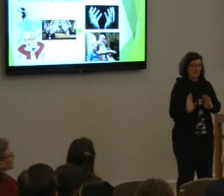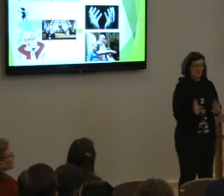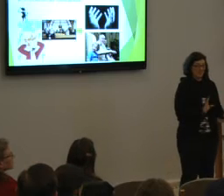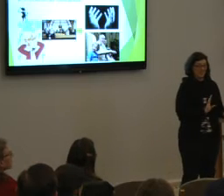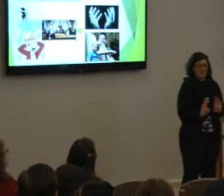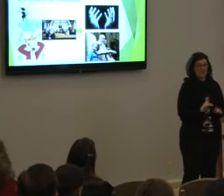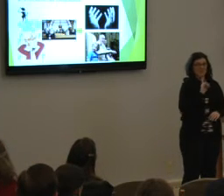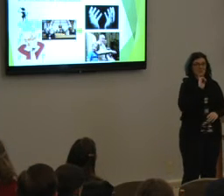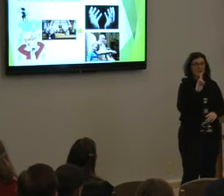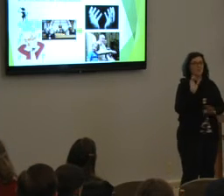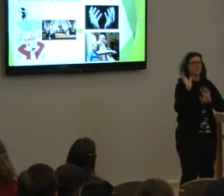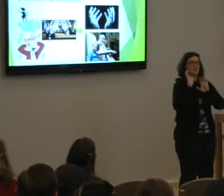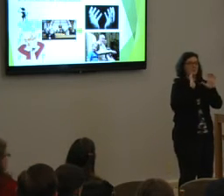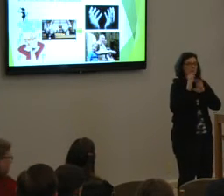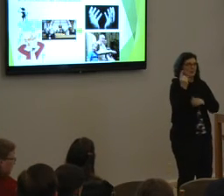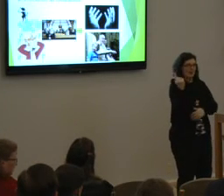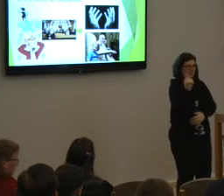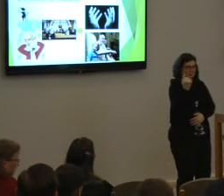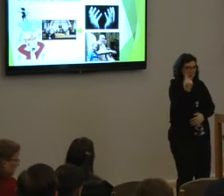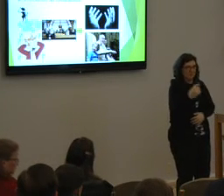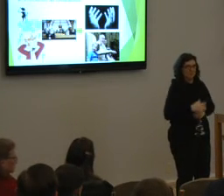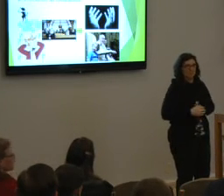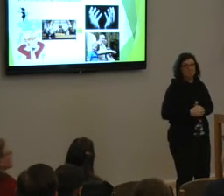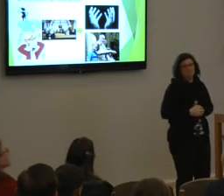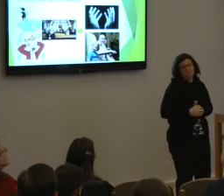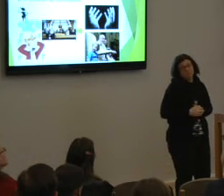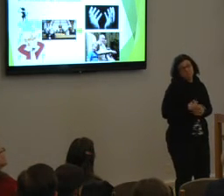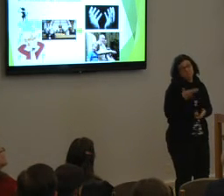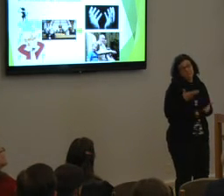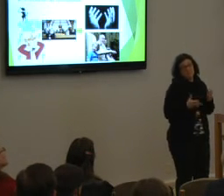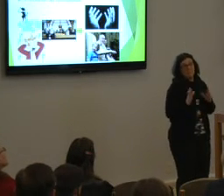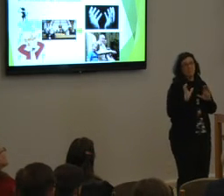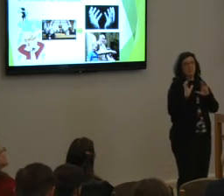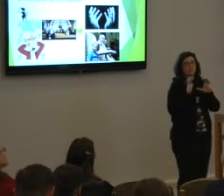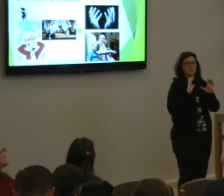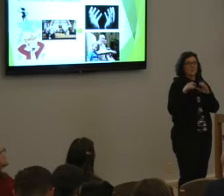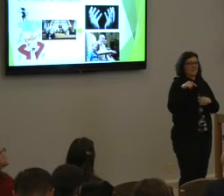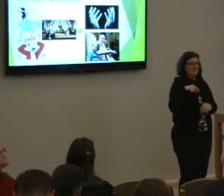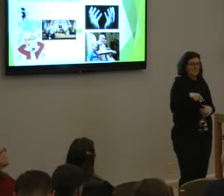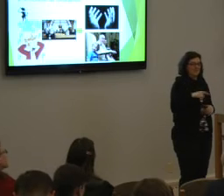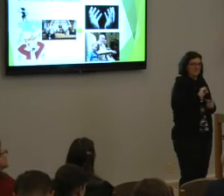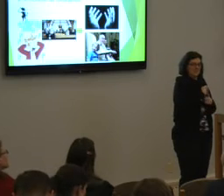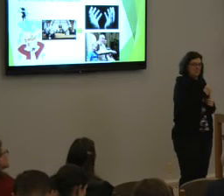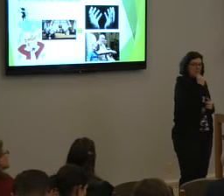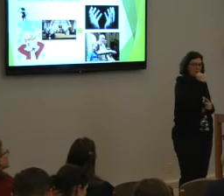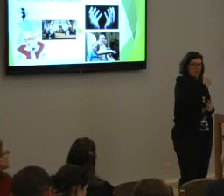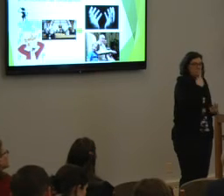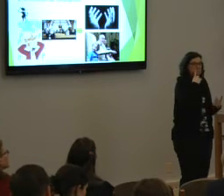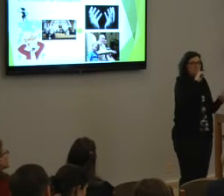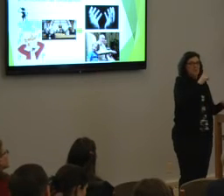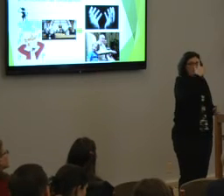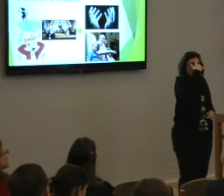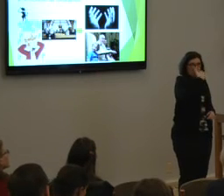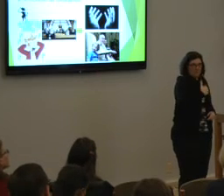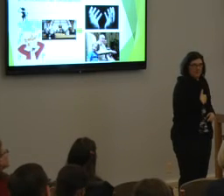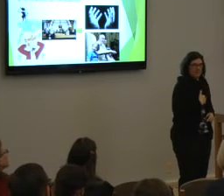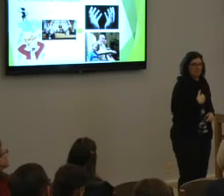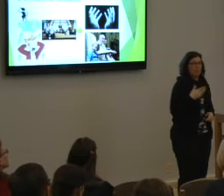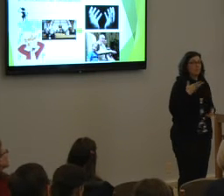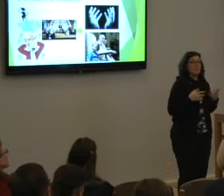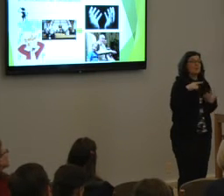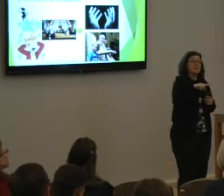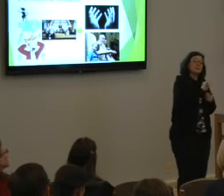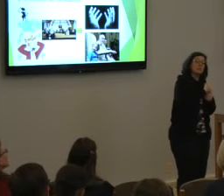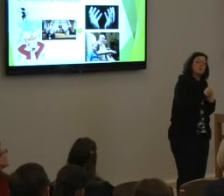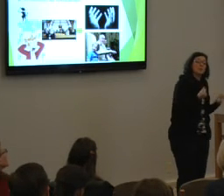be communicating something like, this is not working for me. Or this is too scary,